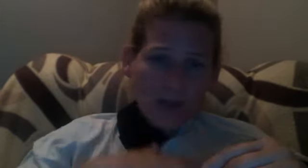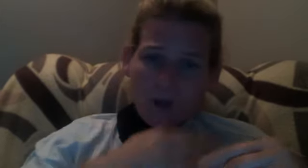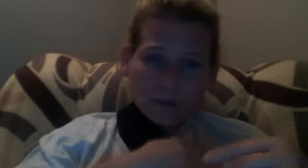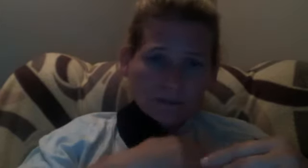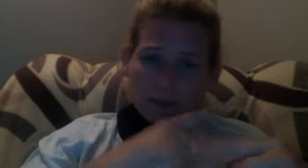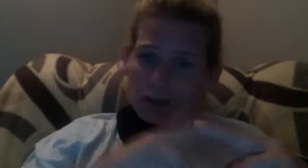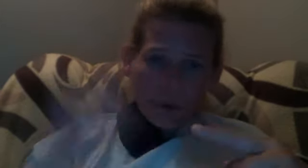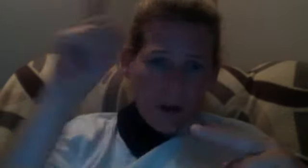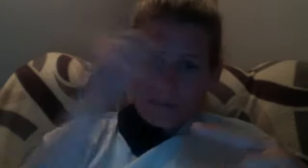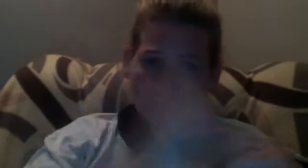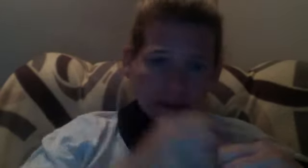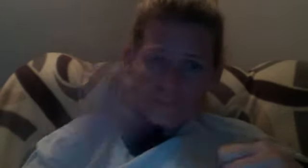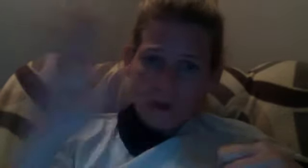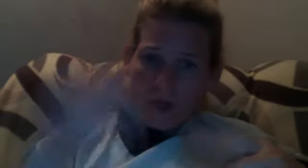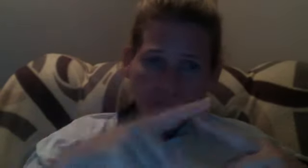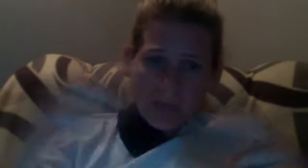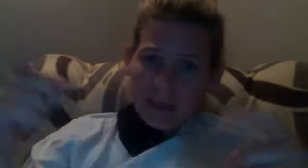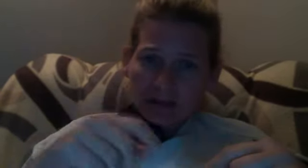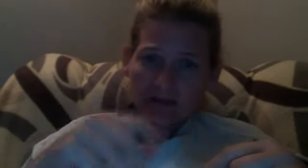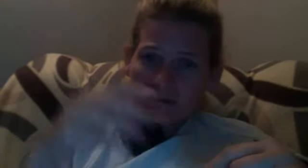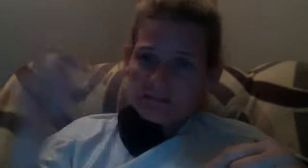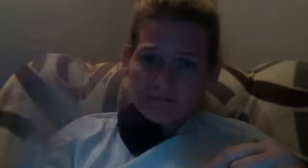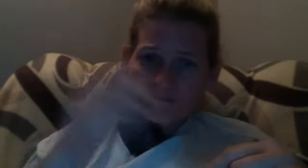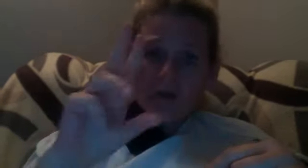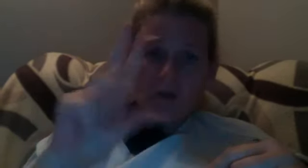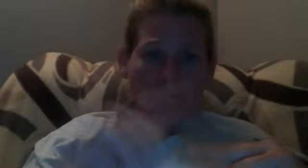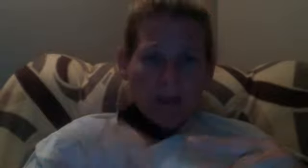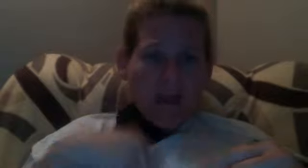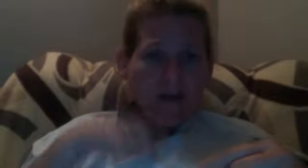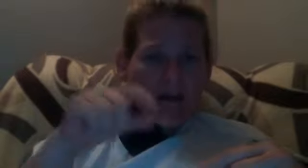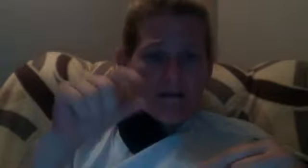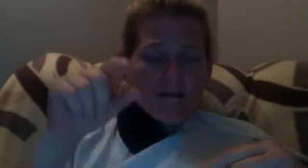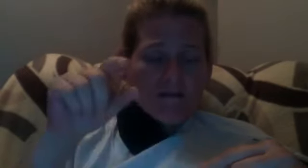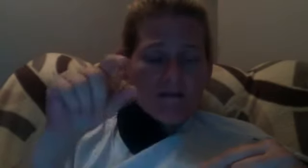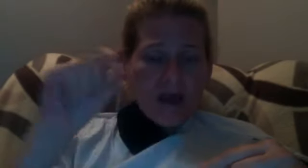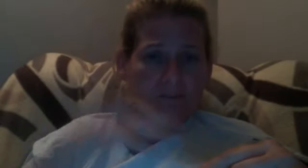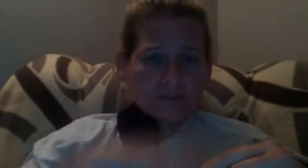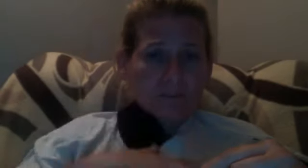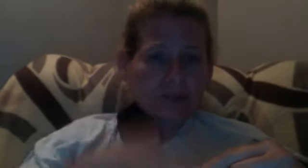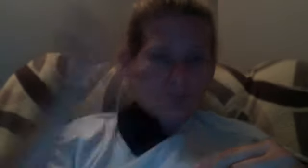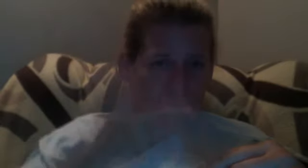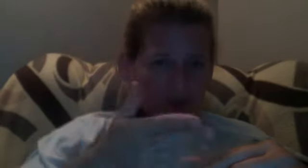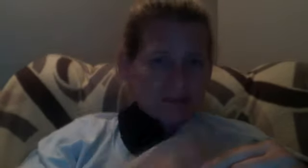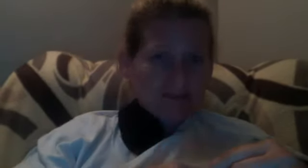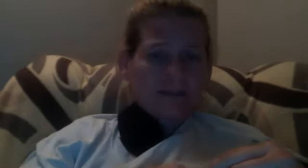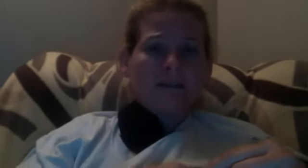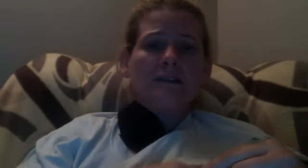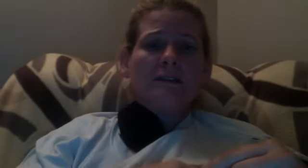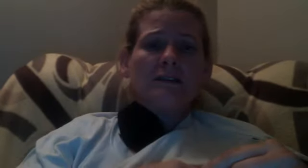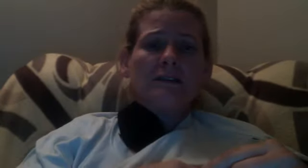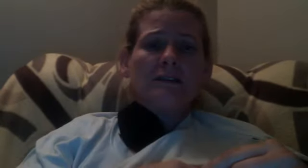mass market sort of. So this was your everyday phonograph? Yeah. Yeah, yeah, the average person. Yeah. Not right. Yet. Let's see if it works, then,